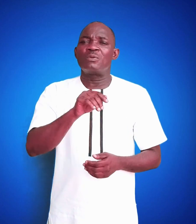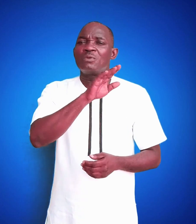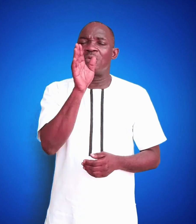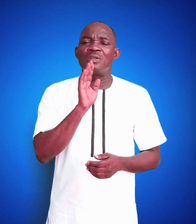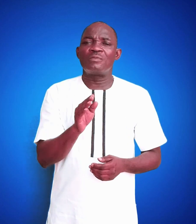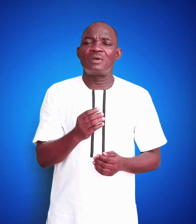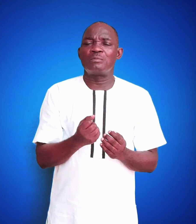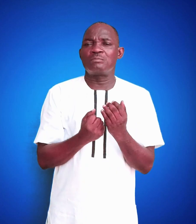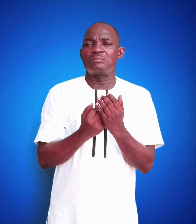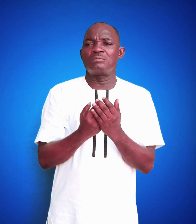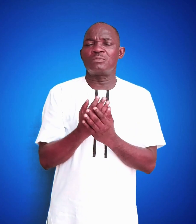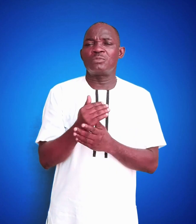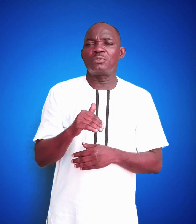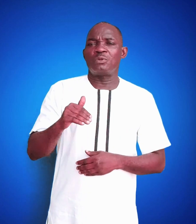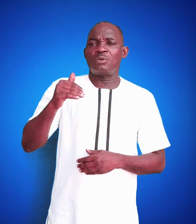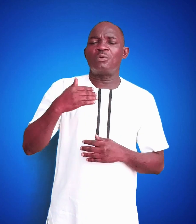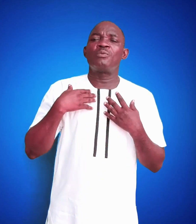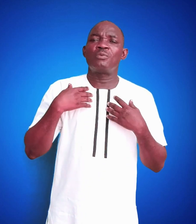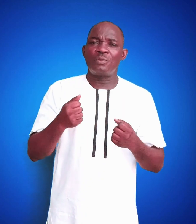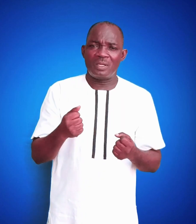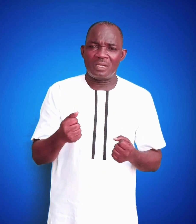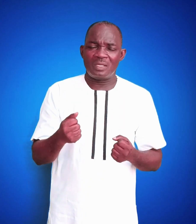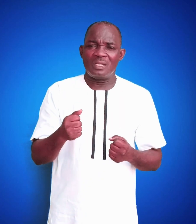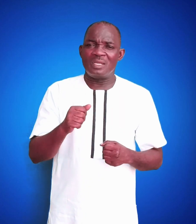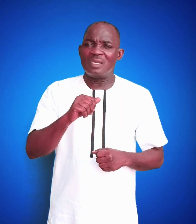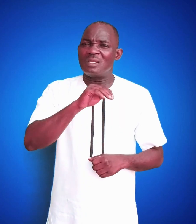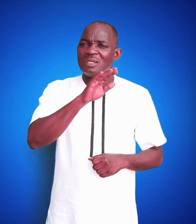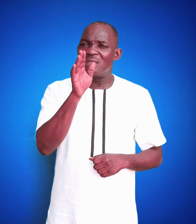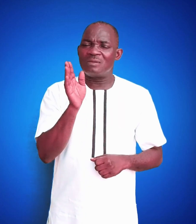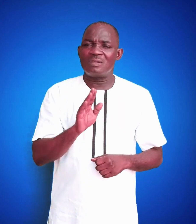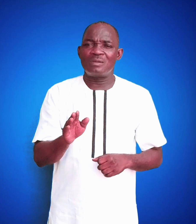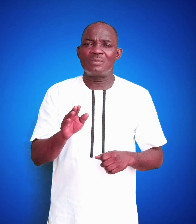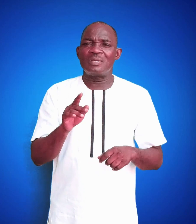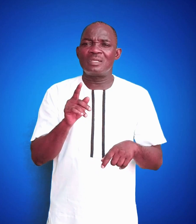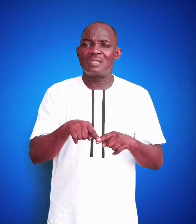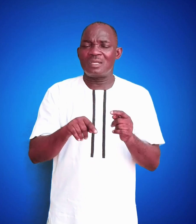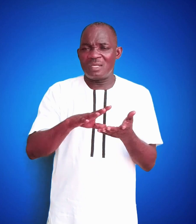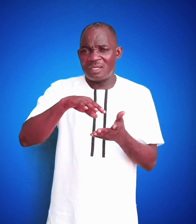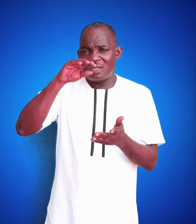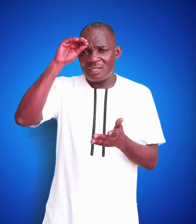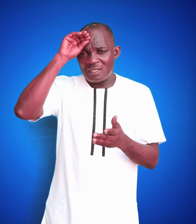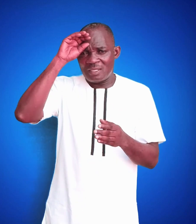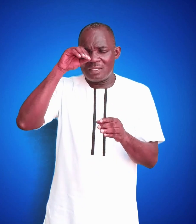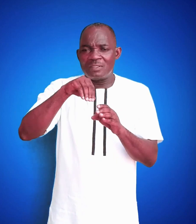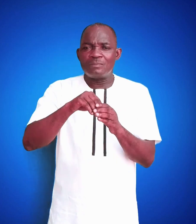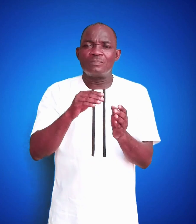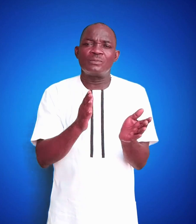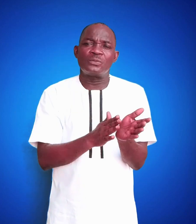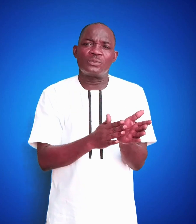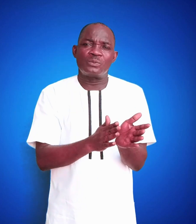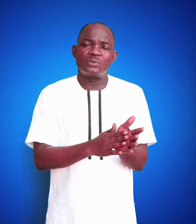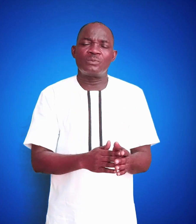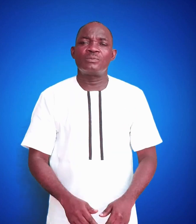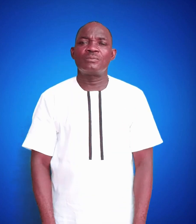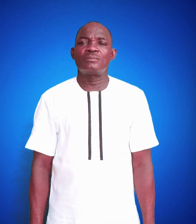grow well, and will not be able to learn in school.